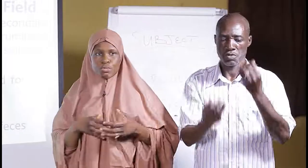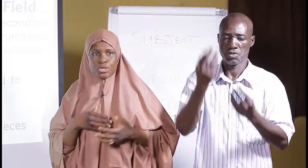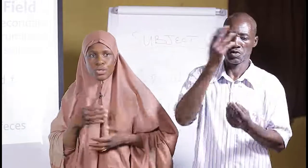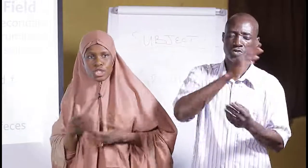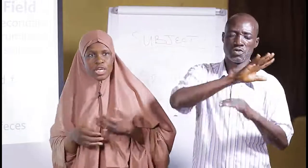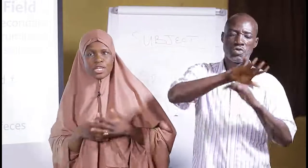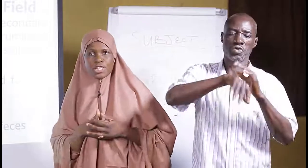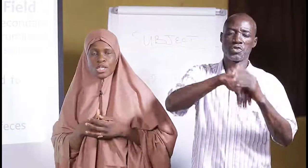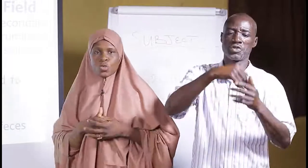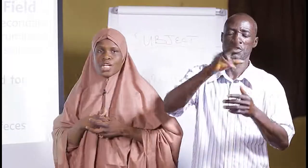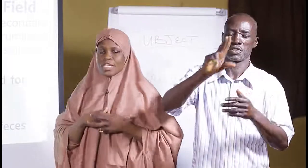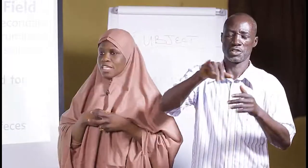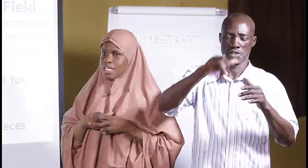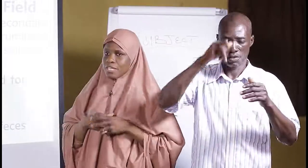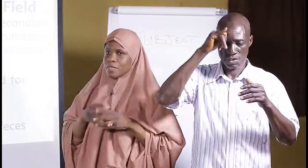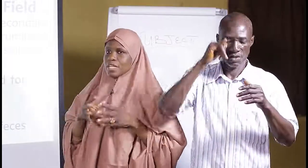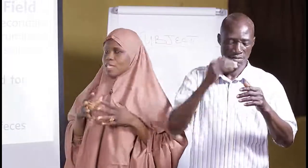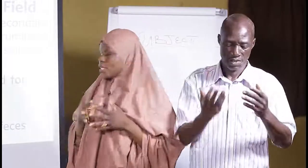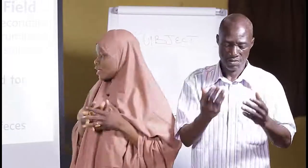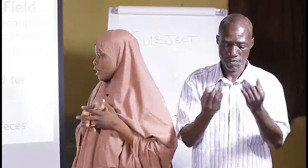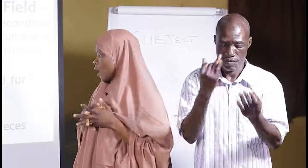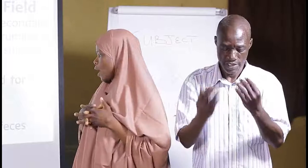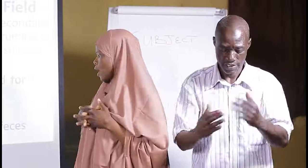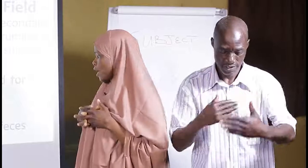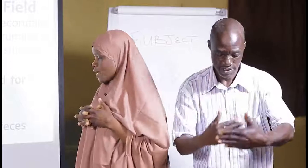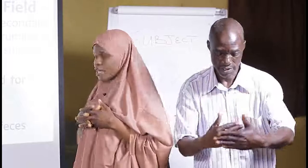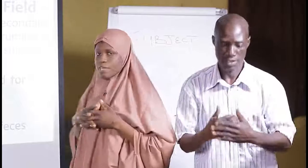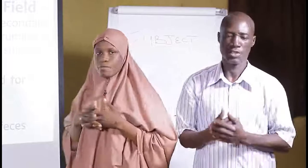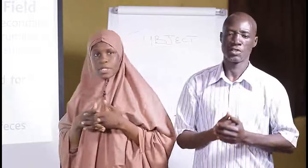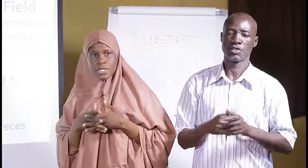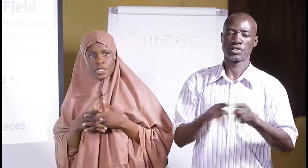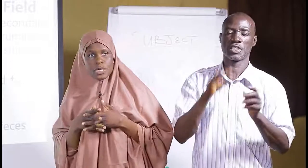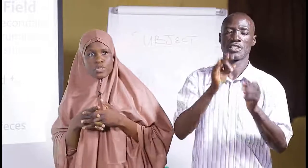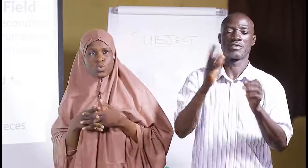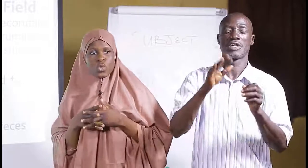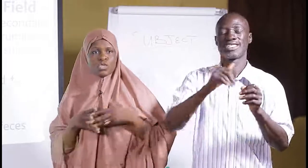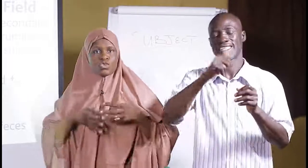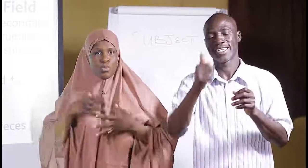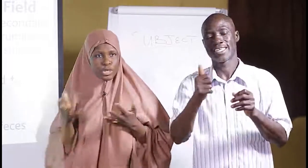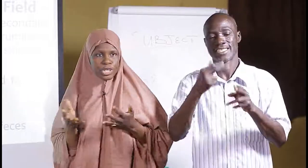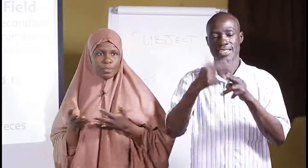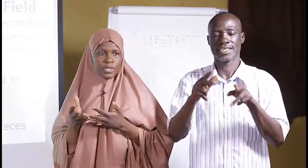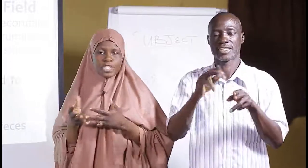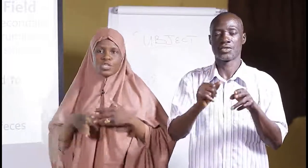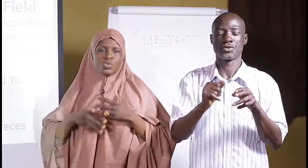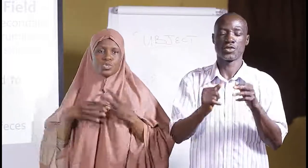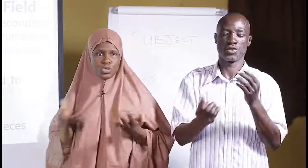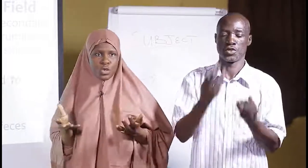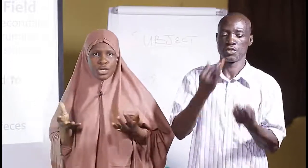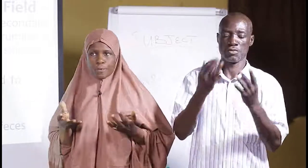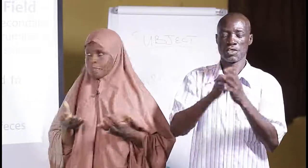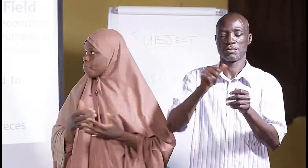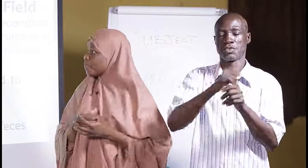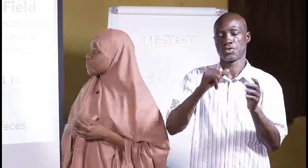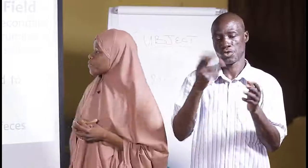pastures periodically, so that in case if there is any egg in the feces, you what? You burn them. That is, you